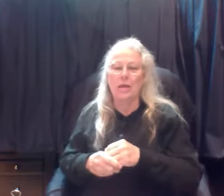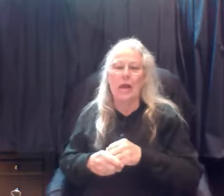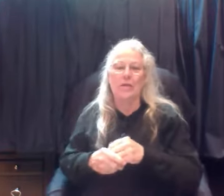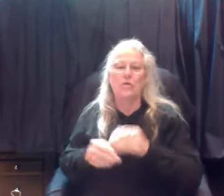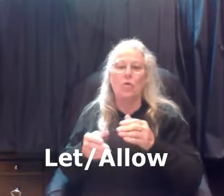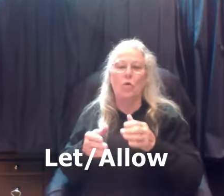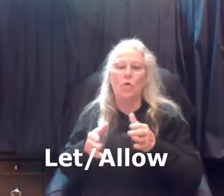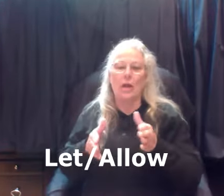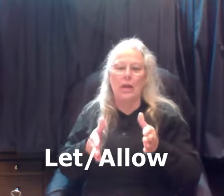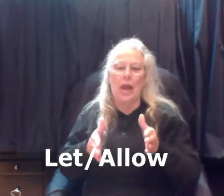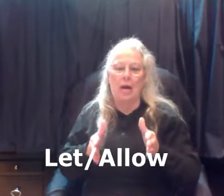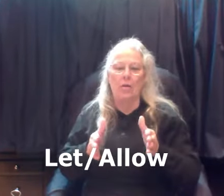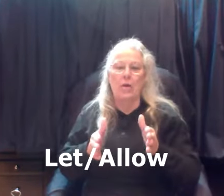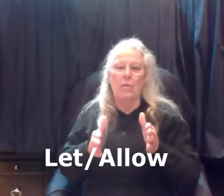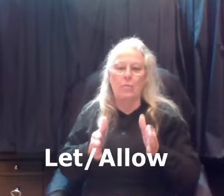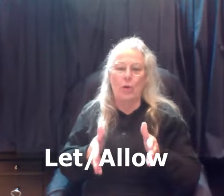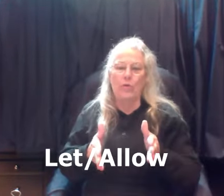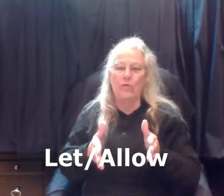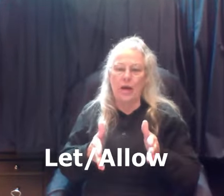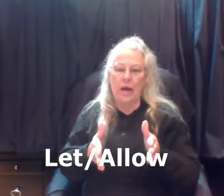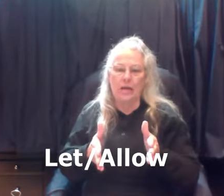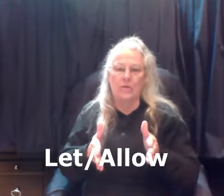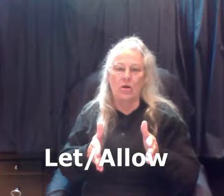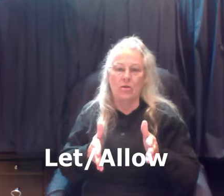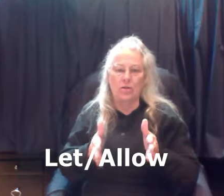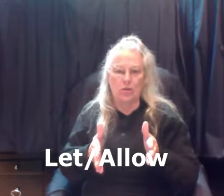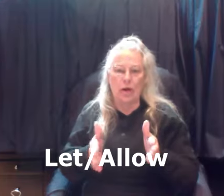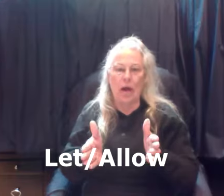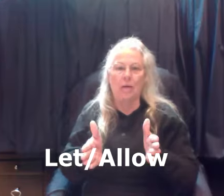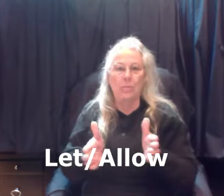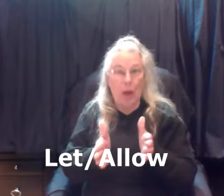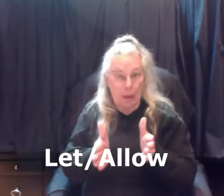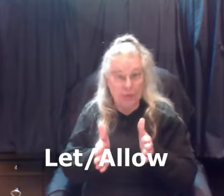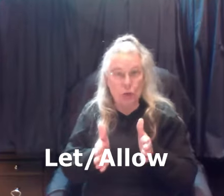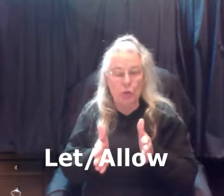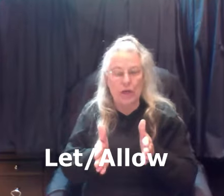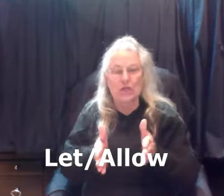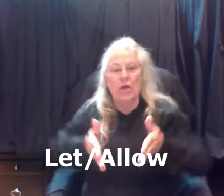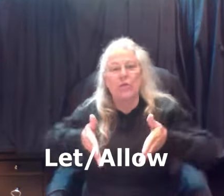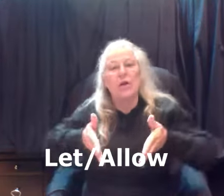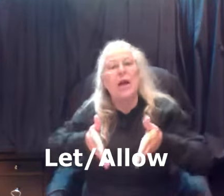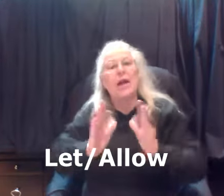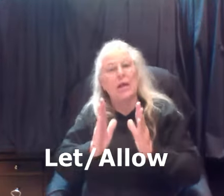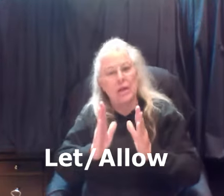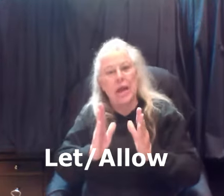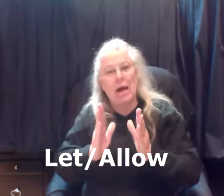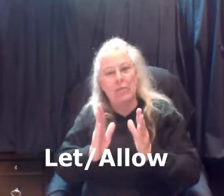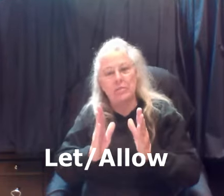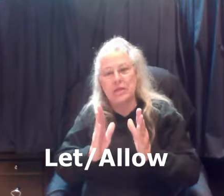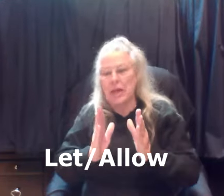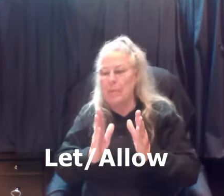Let or allow. Both of your hands are straight out, palms toward each other, and allow them to come up.